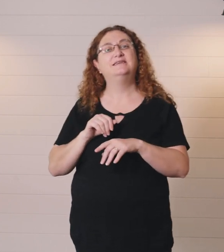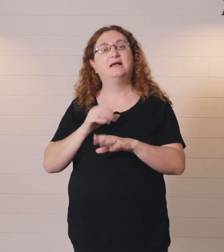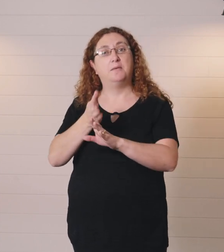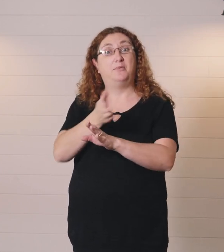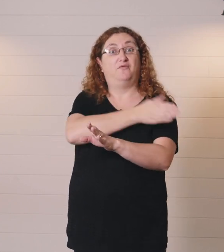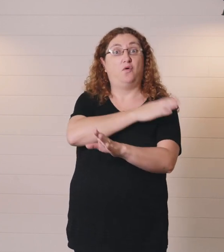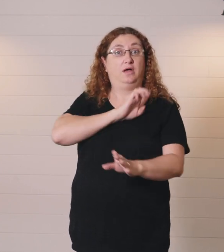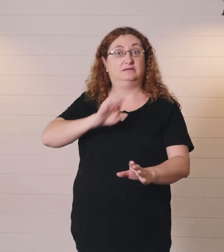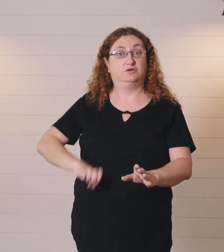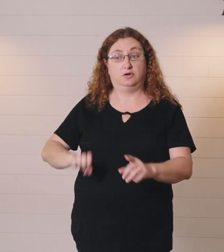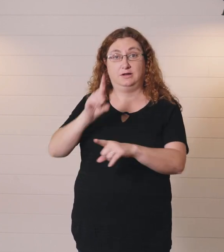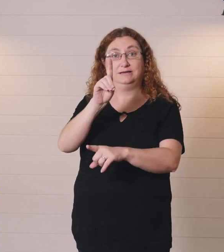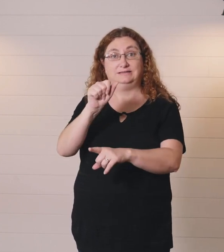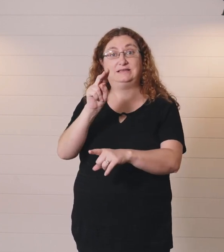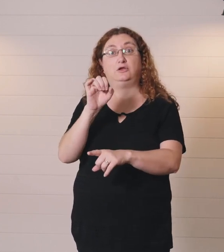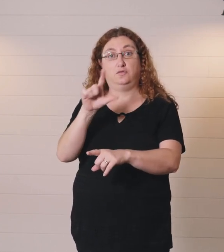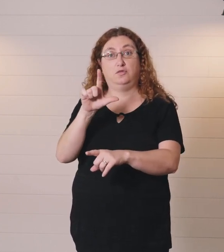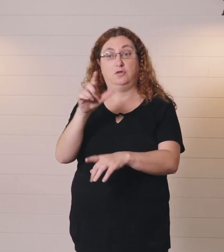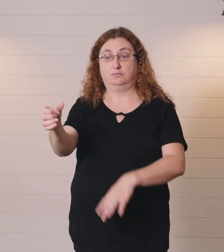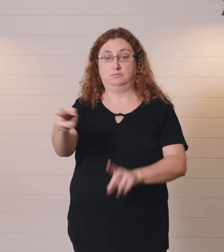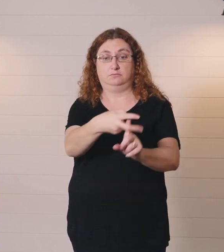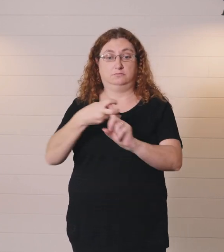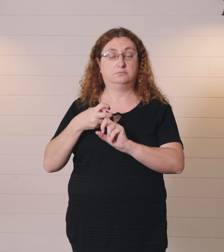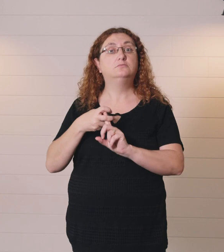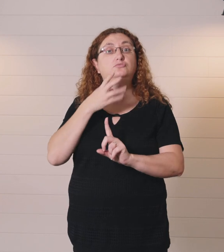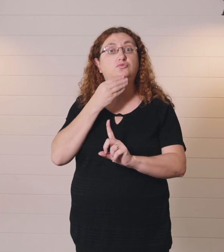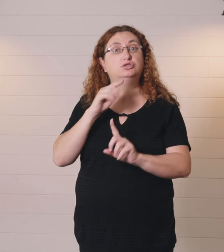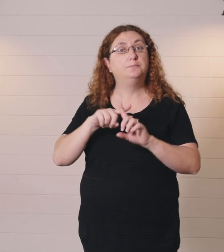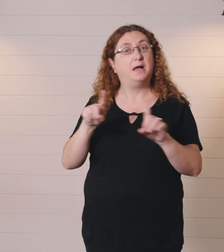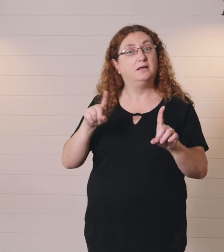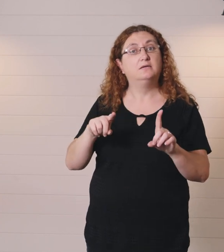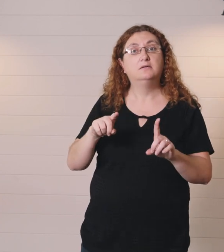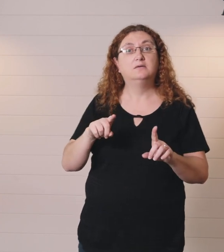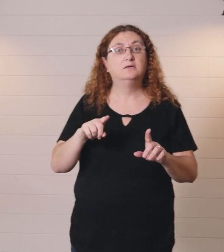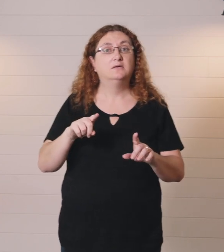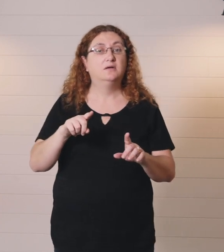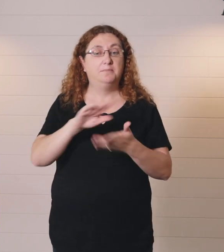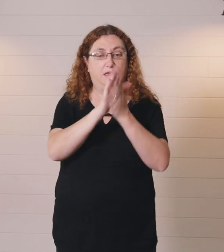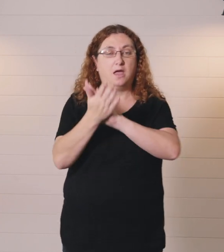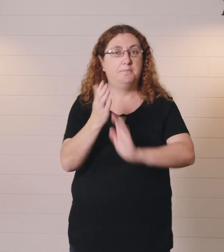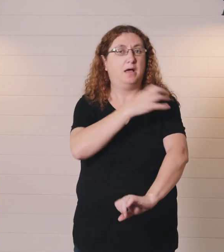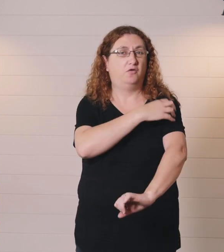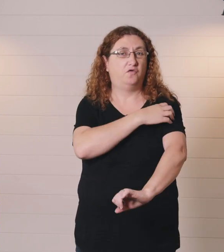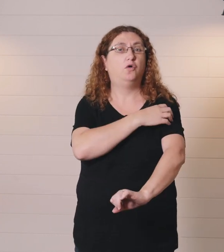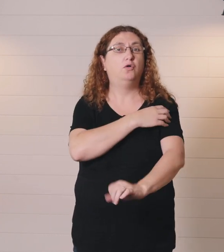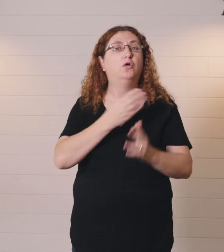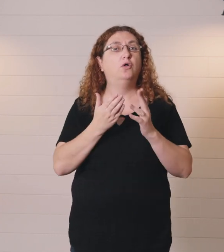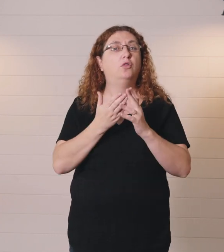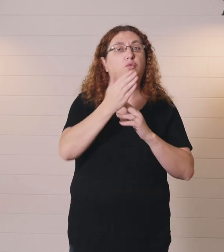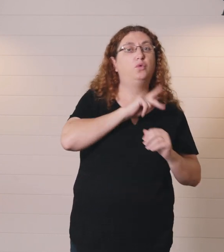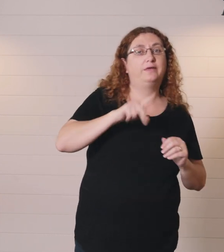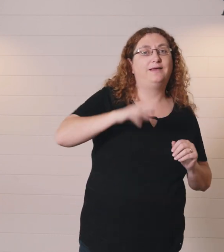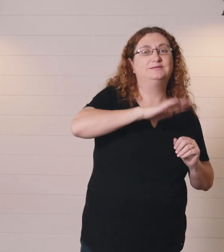was another captive from Israel. He was Jewish by heritage, but he rose to a position of power in the king's